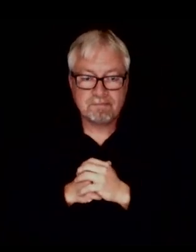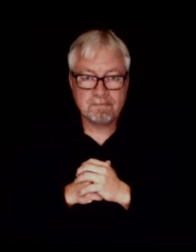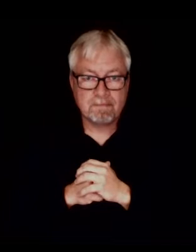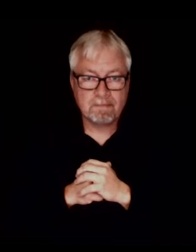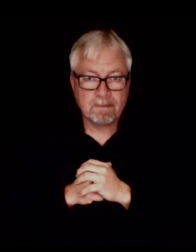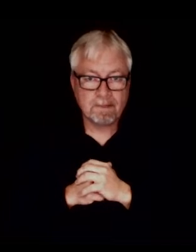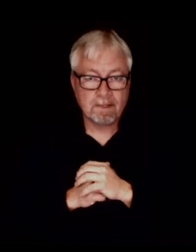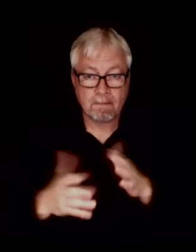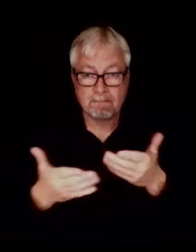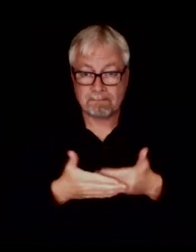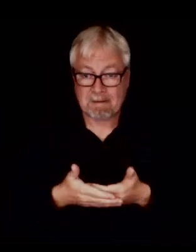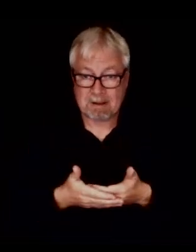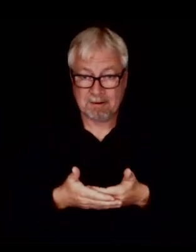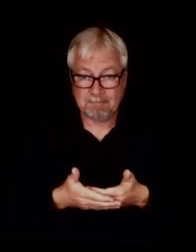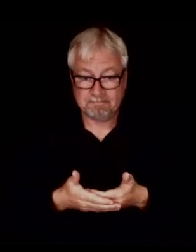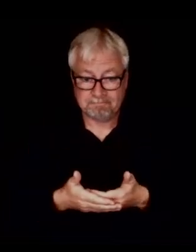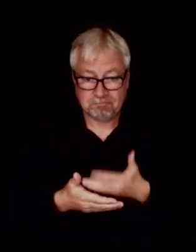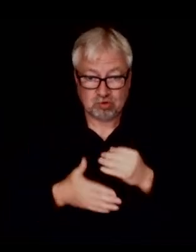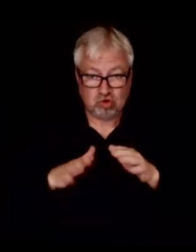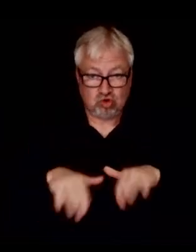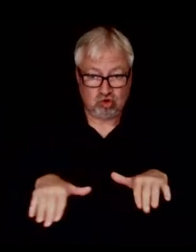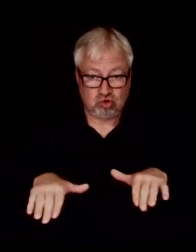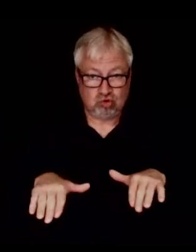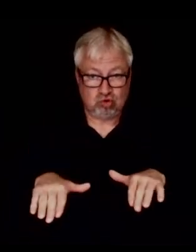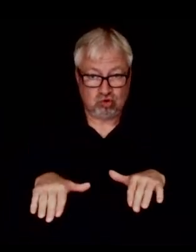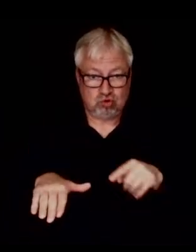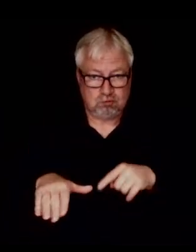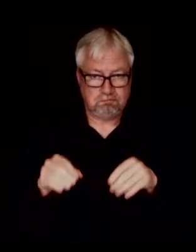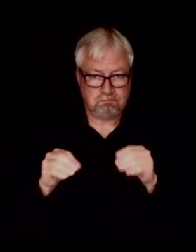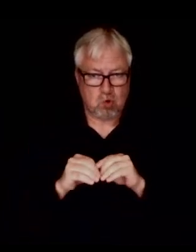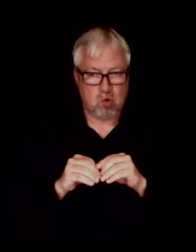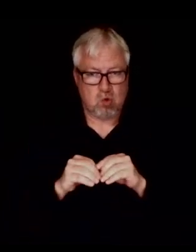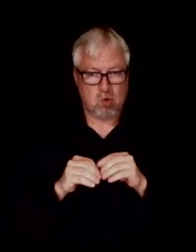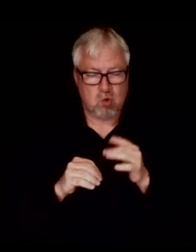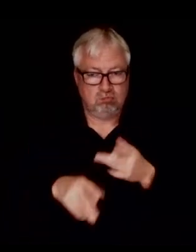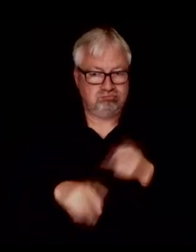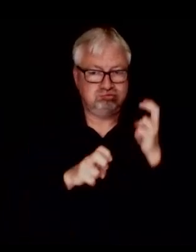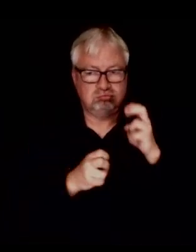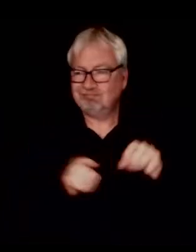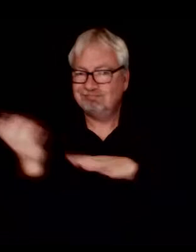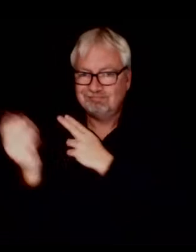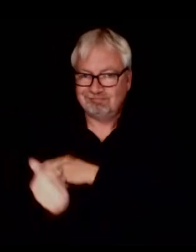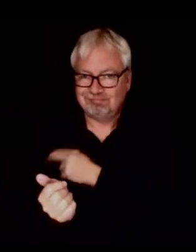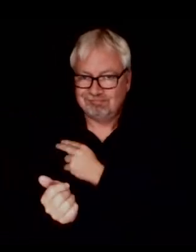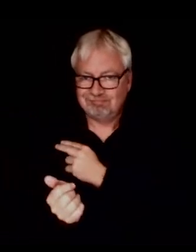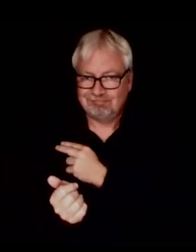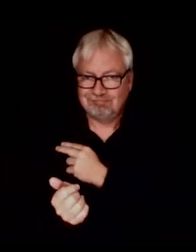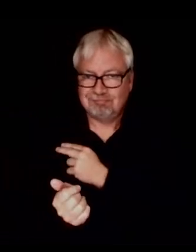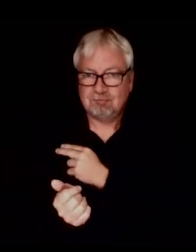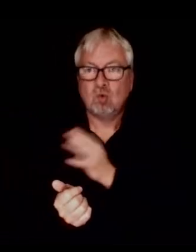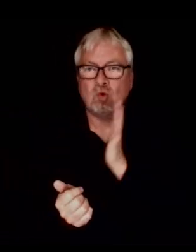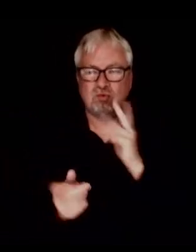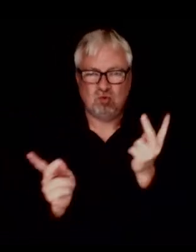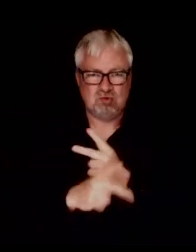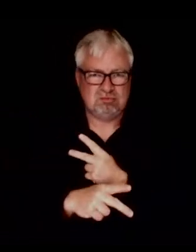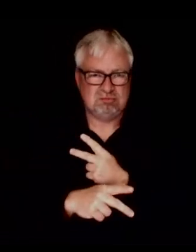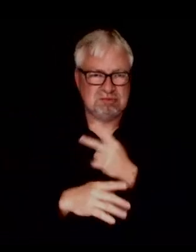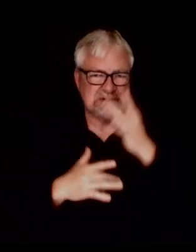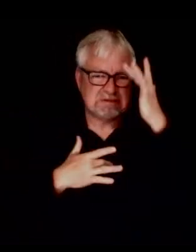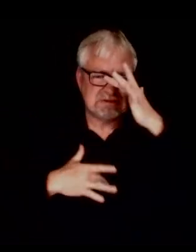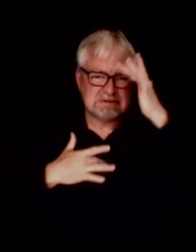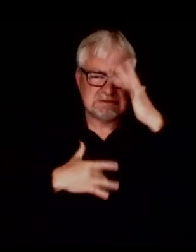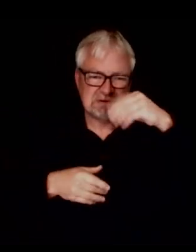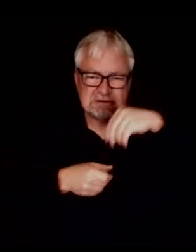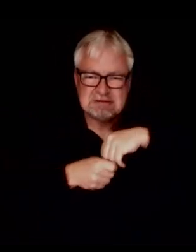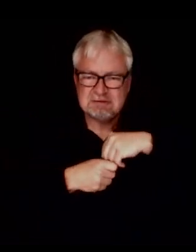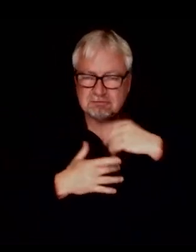more likely to be hospitalized and to suffer more severe disease. Death in children remains extremely rare.